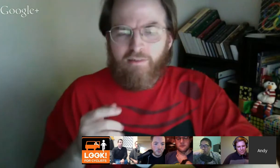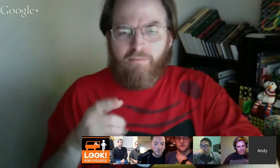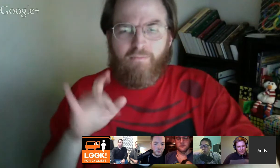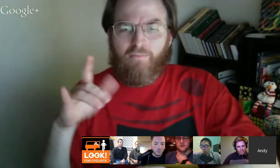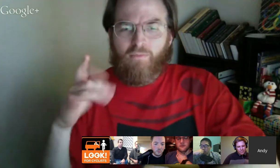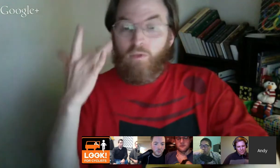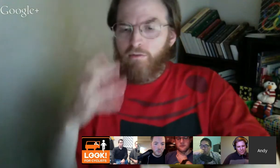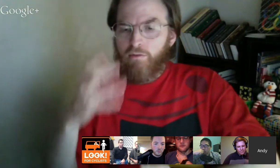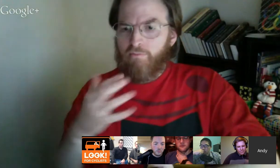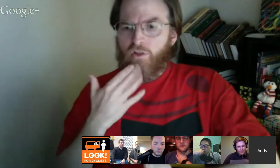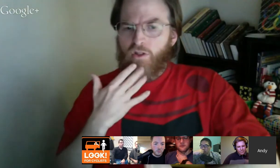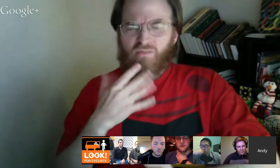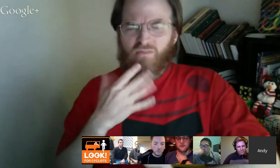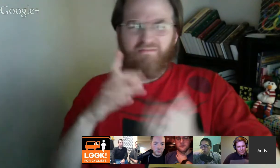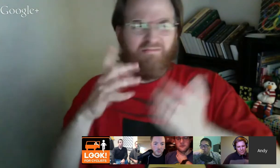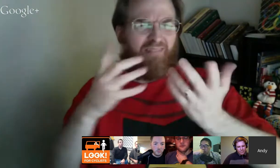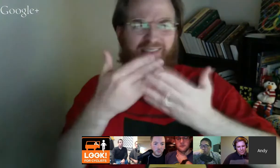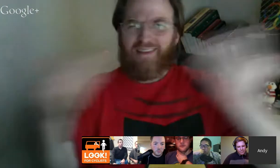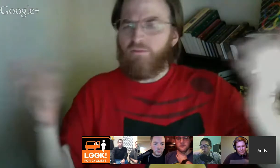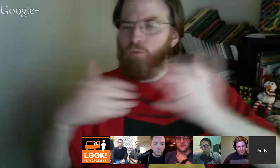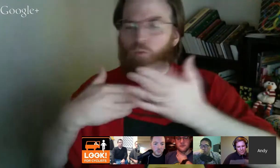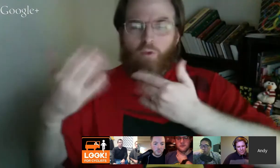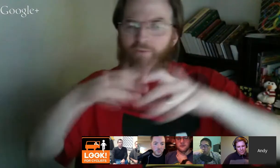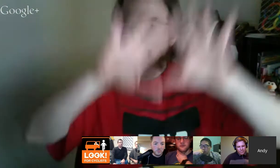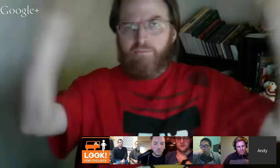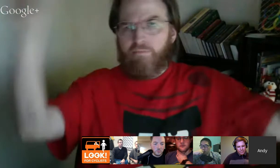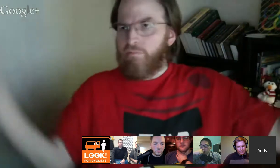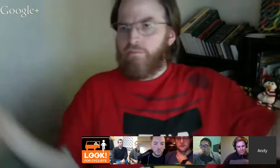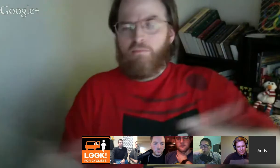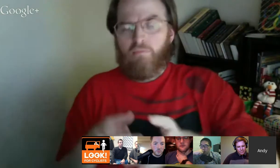you know, it becomes difficult to focus. So